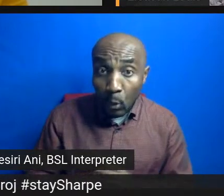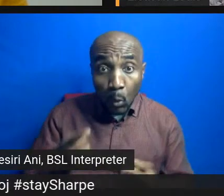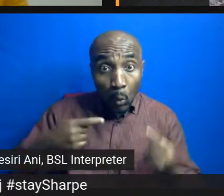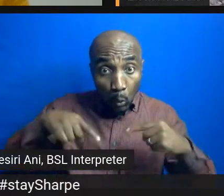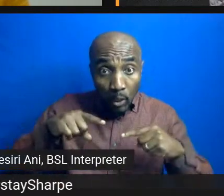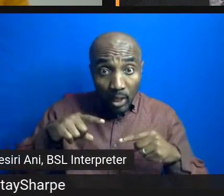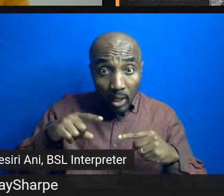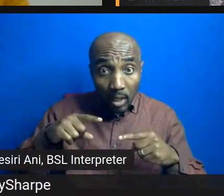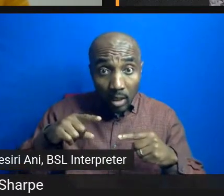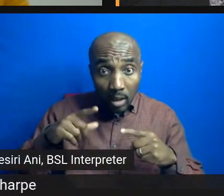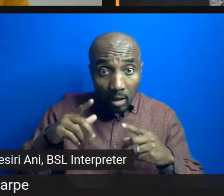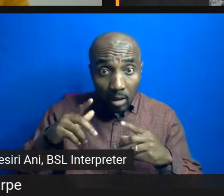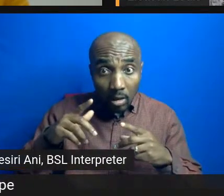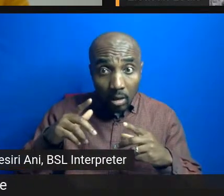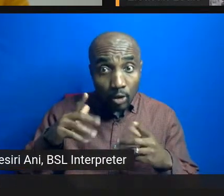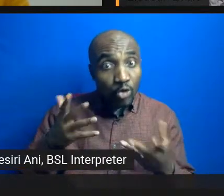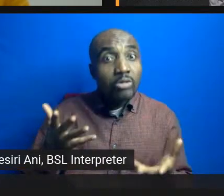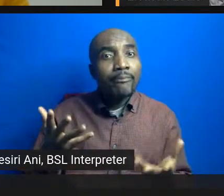of the world,